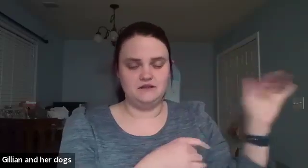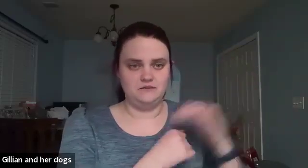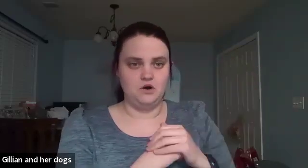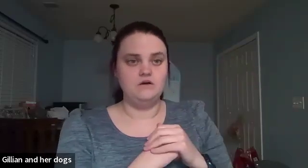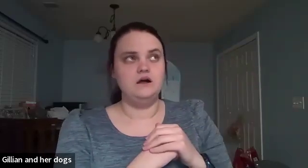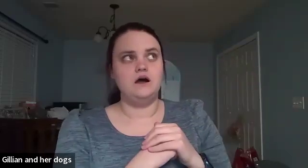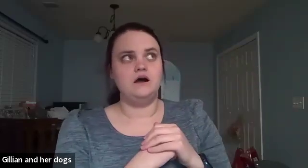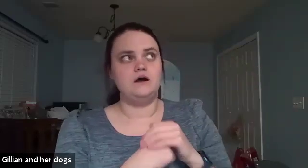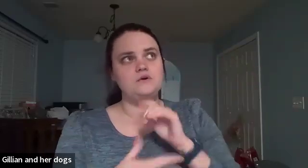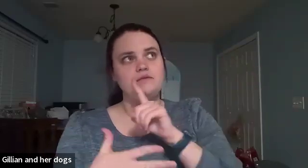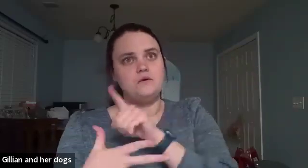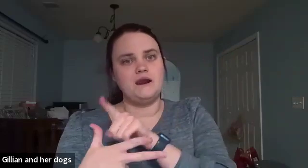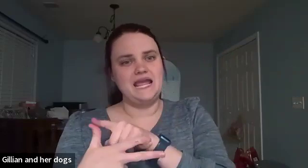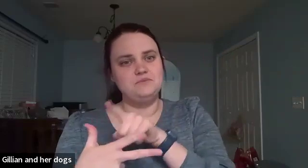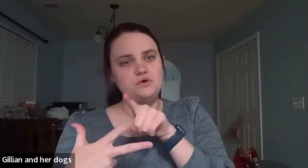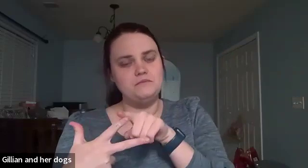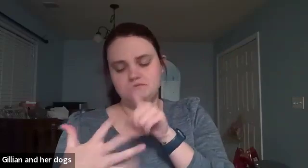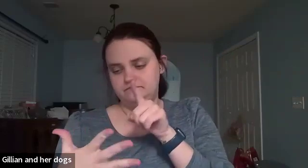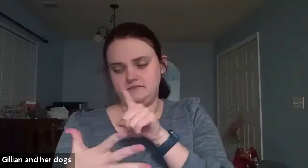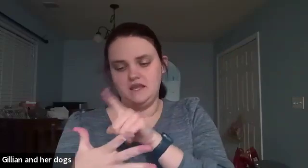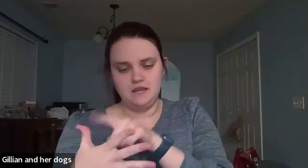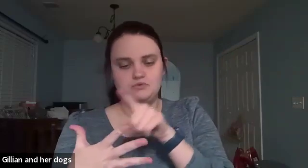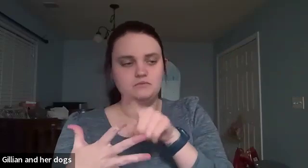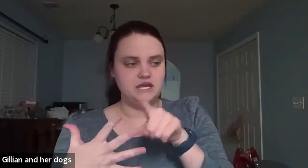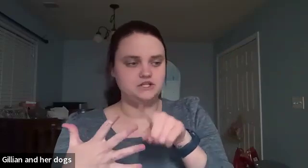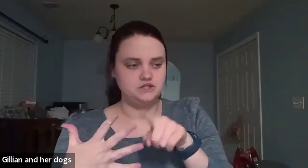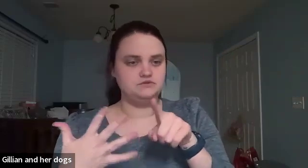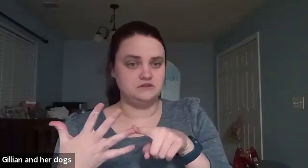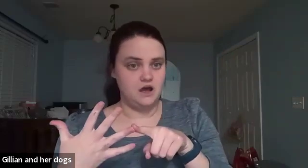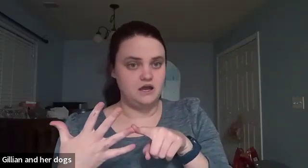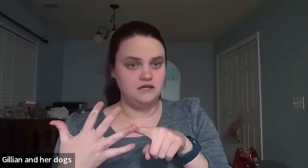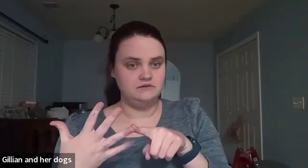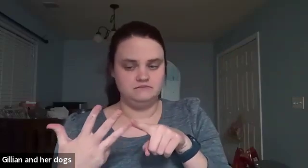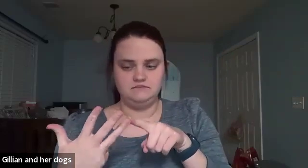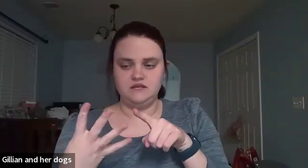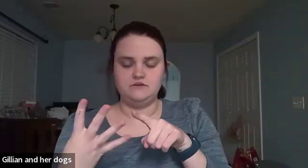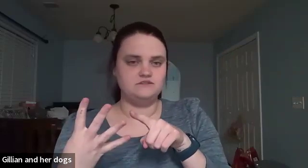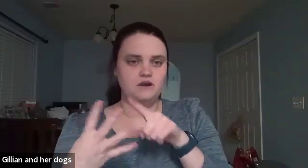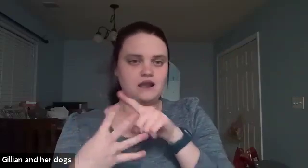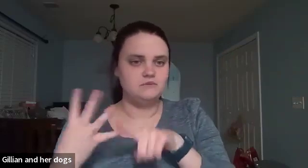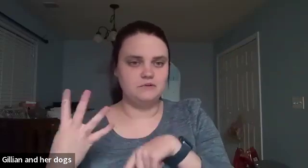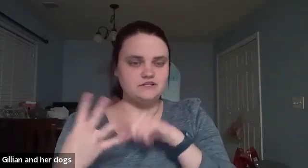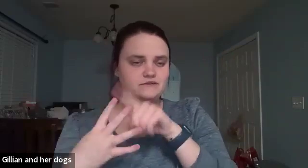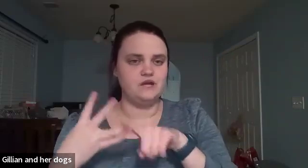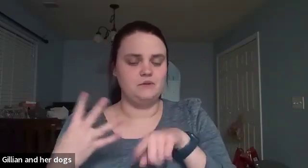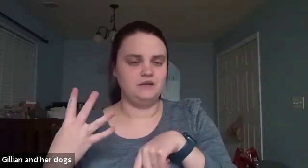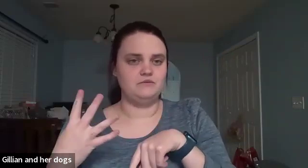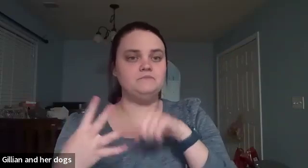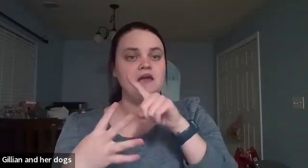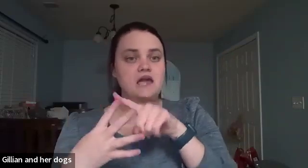spelling them all. For April, May, June, July. Yeah, there is 4. I couldn't remember how many there were.